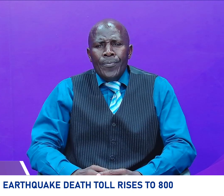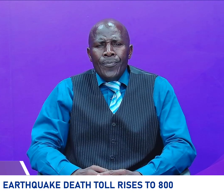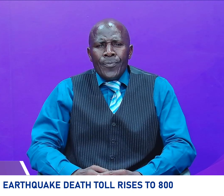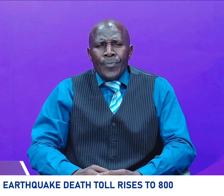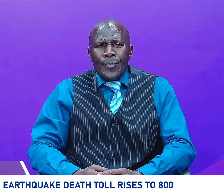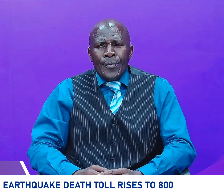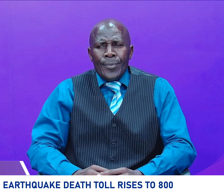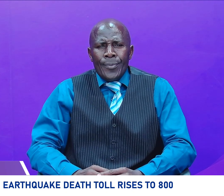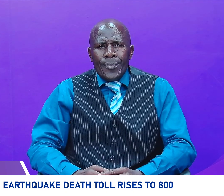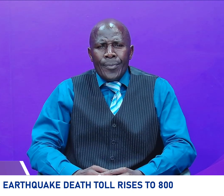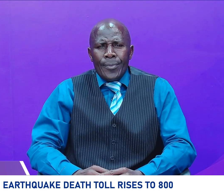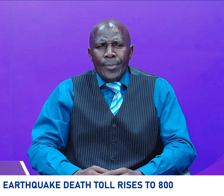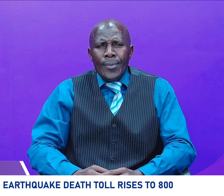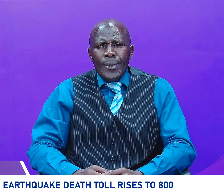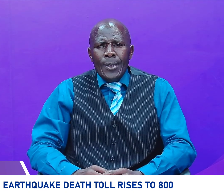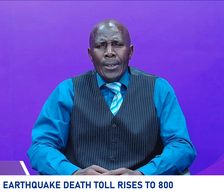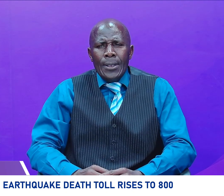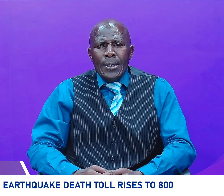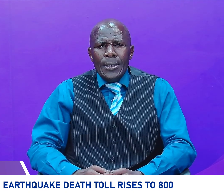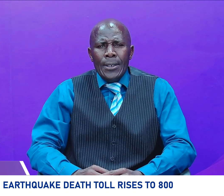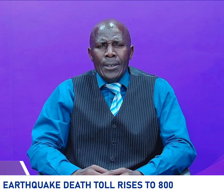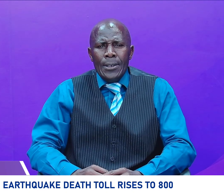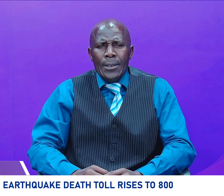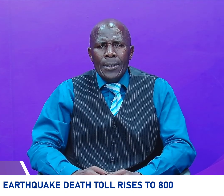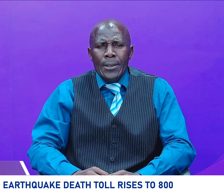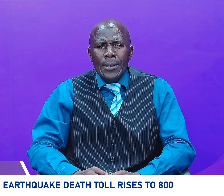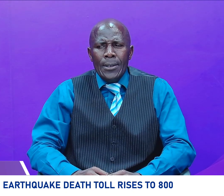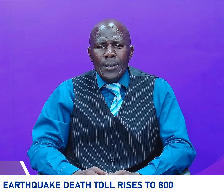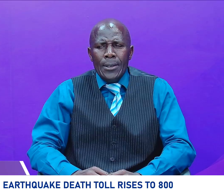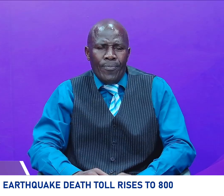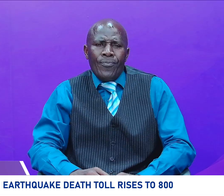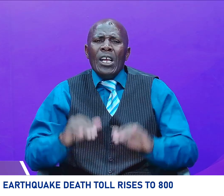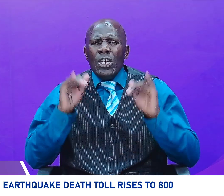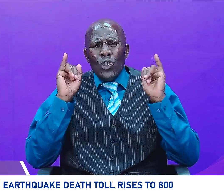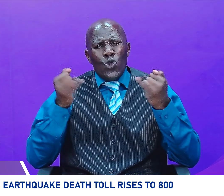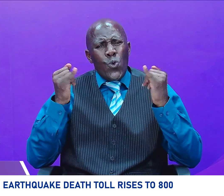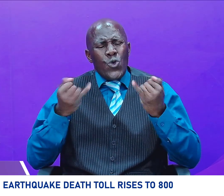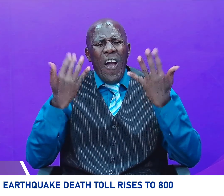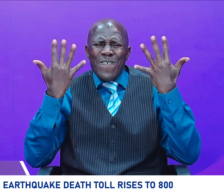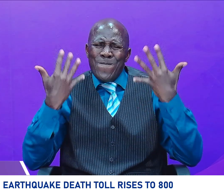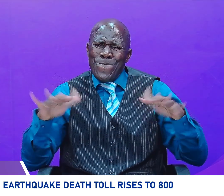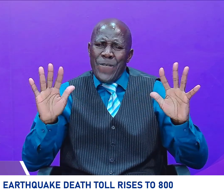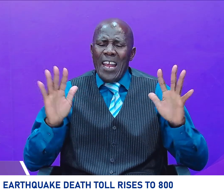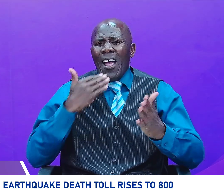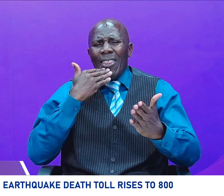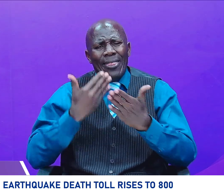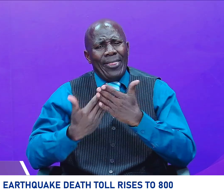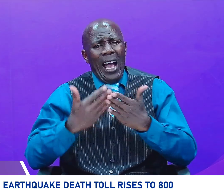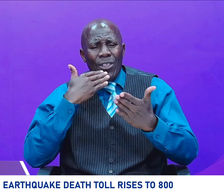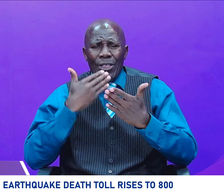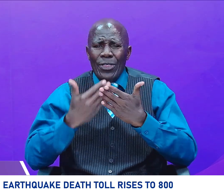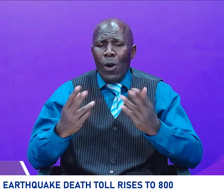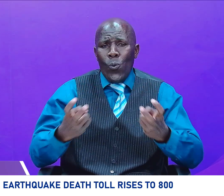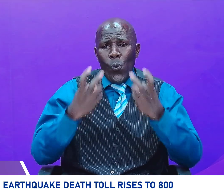of bodies is still ongoing in the affected regions. We've come to the end of the news